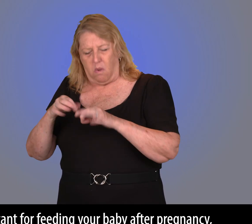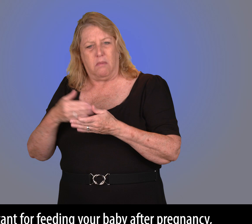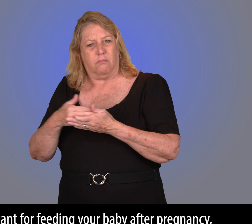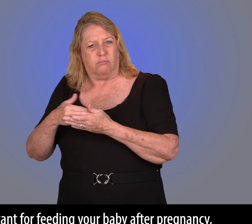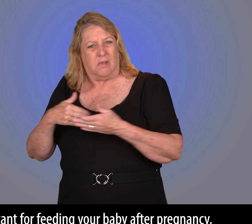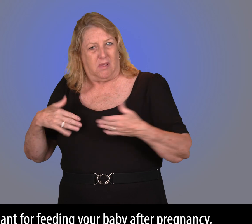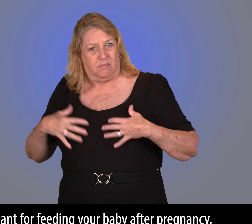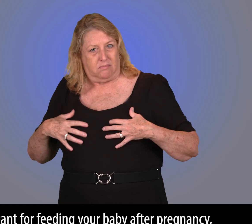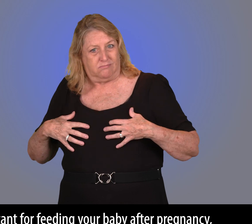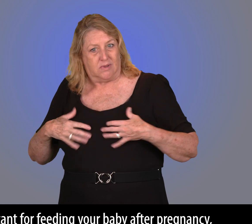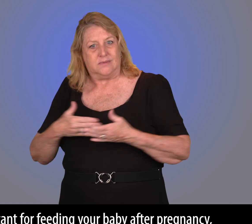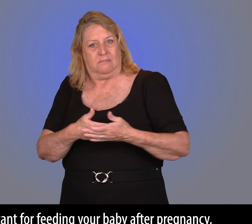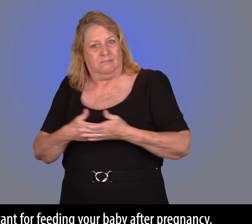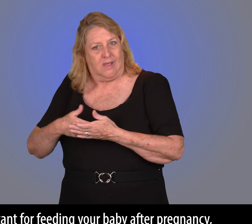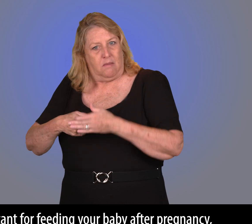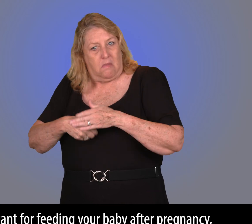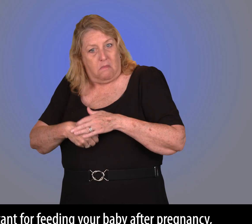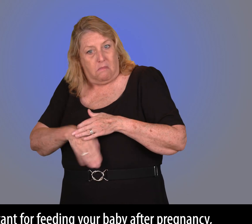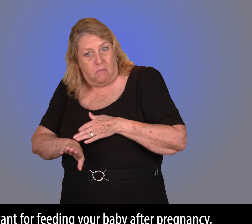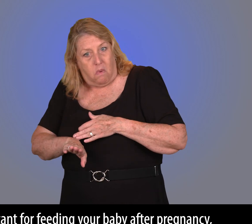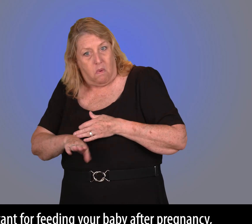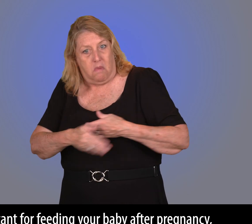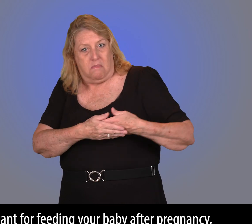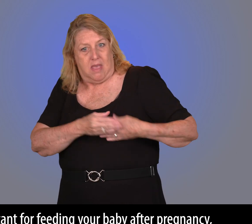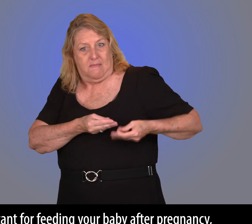Breasts are important for feeding your baby after pregnancy